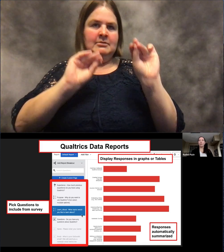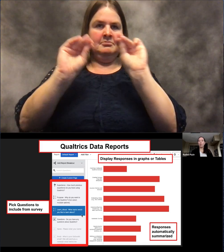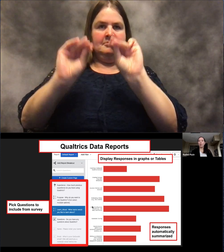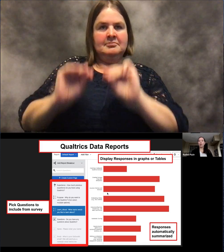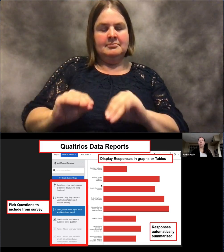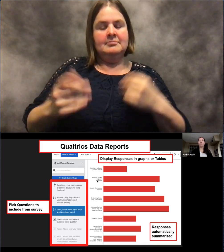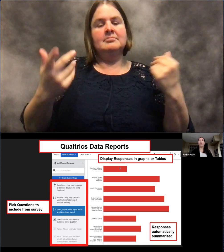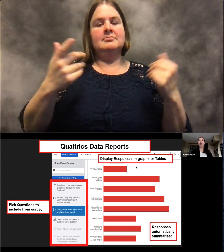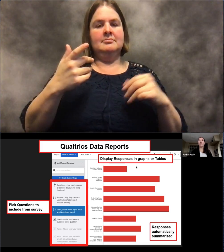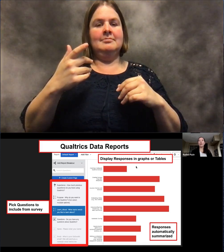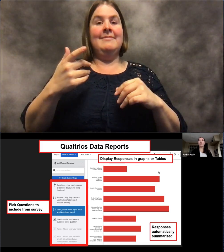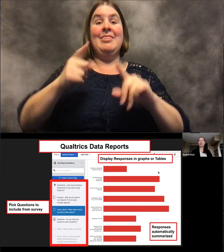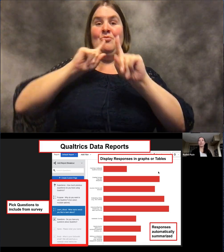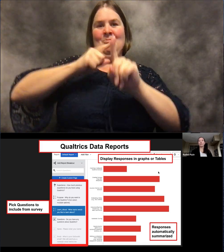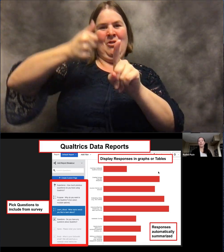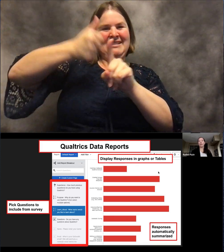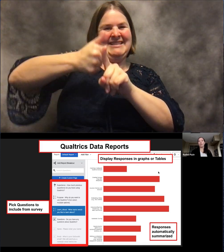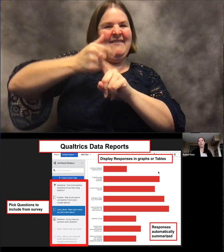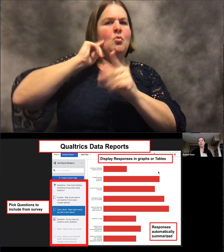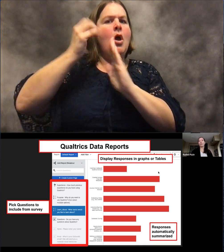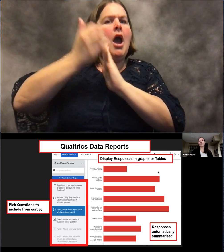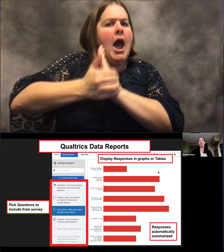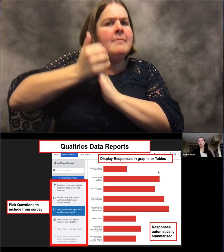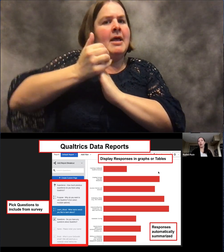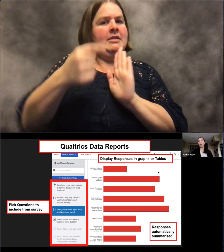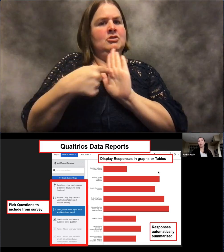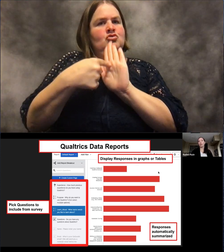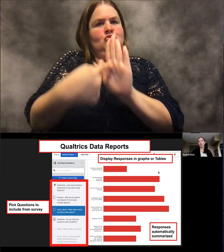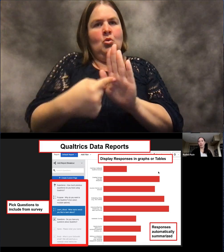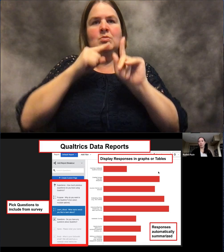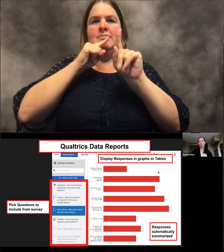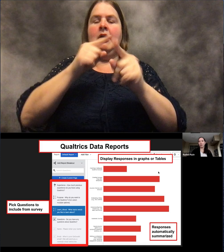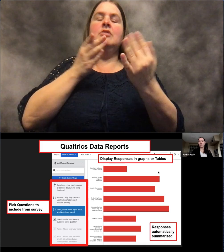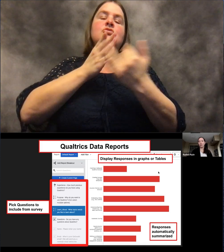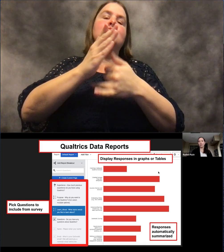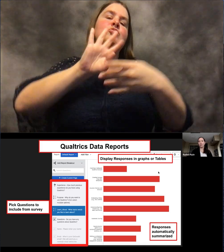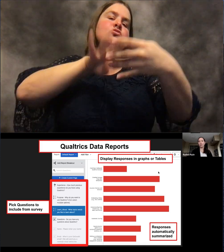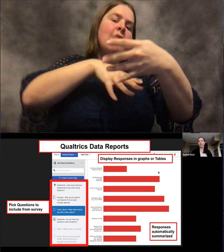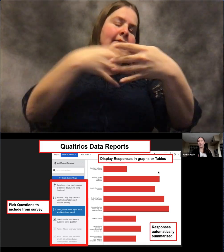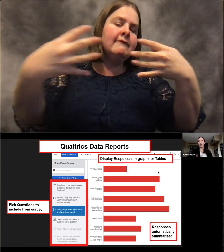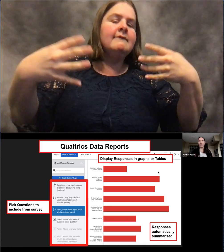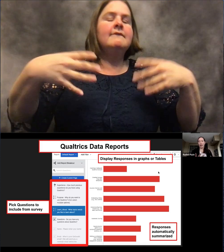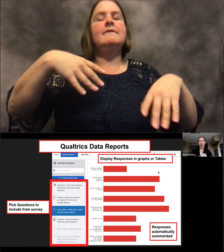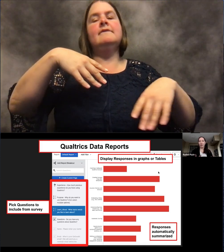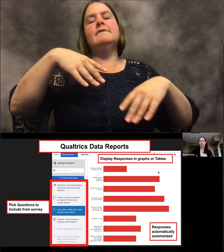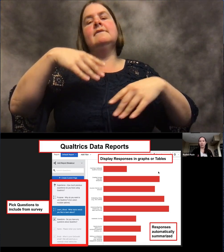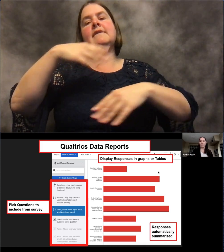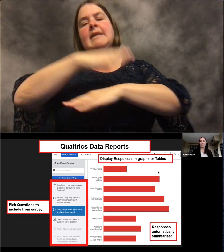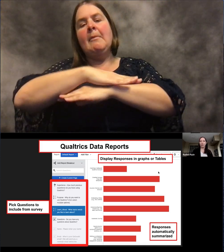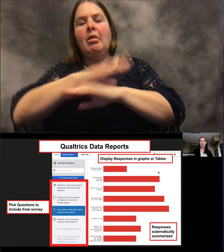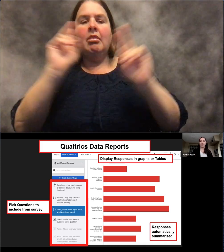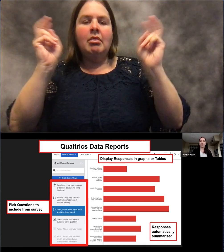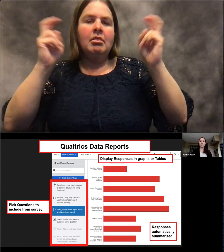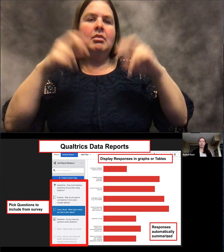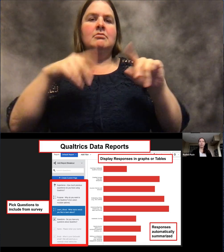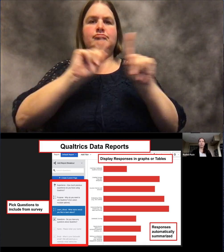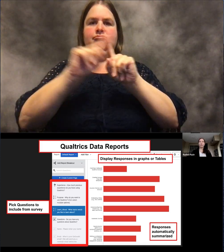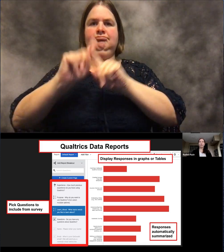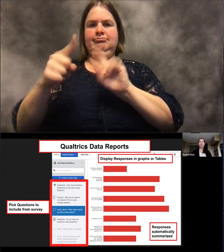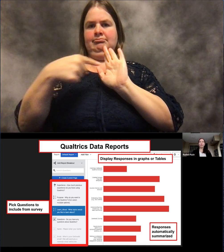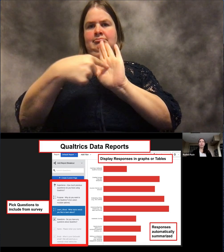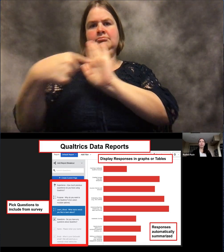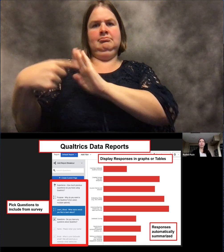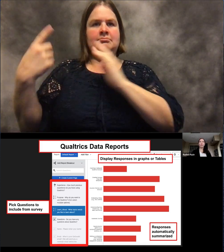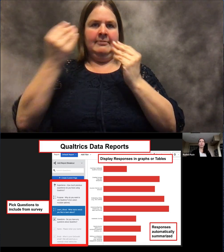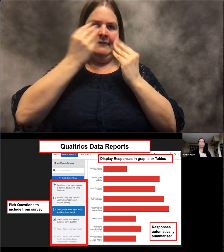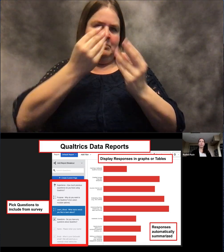And the report will automatically display responses in graphs or tables. And you can pick how those look.